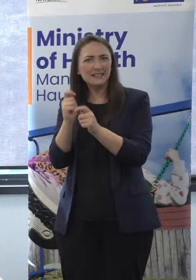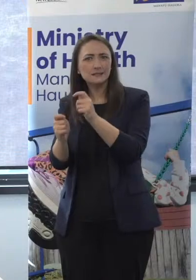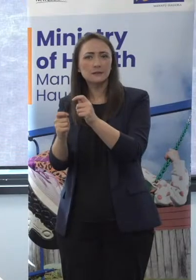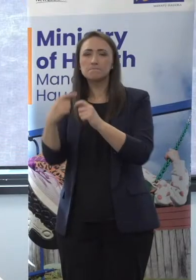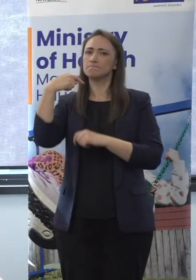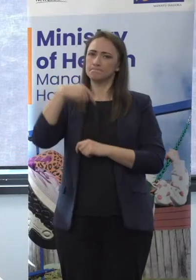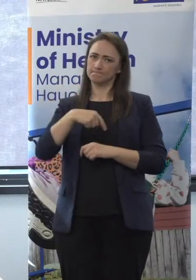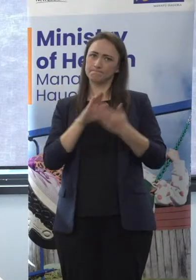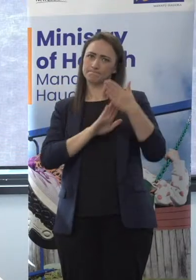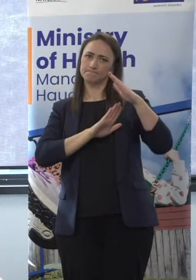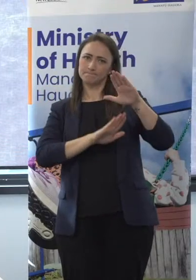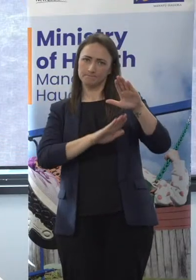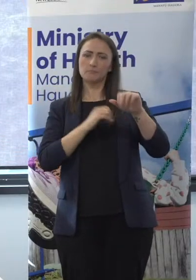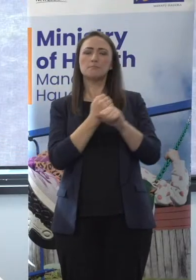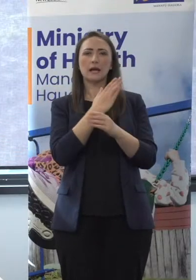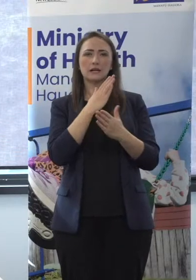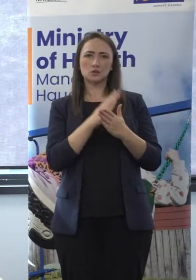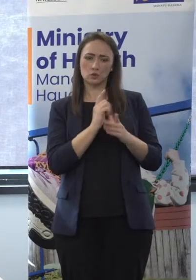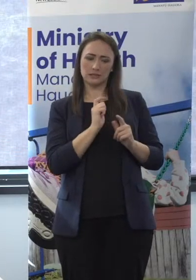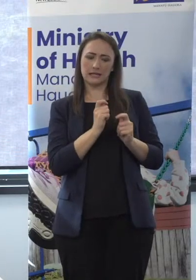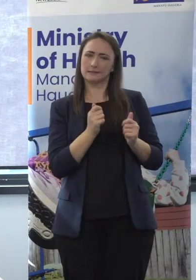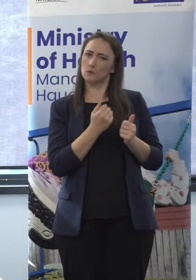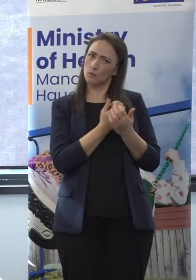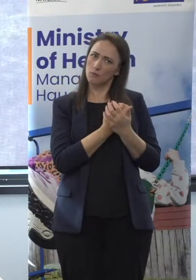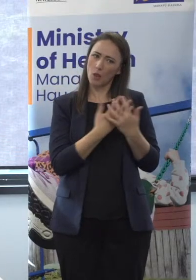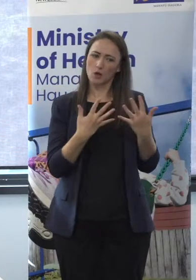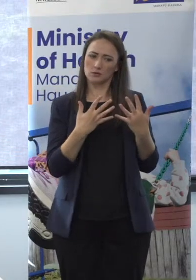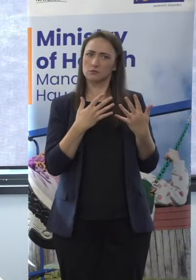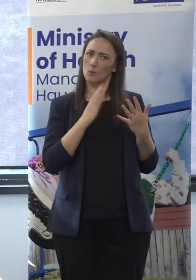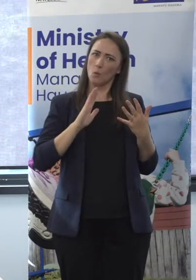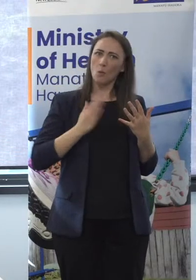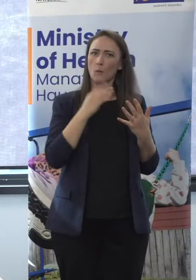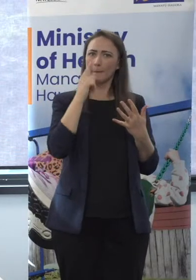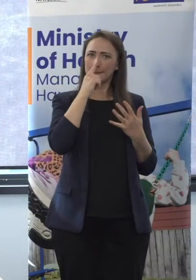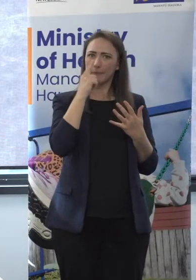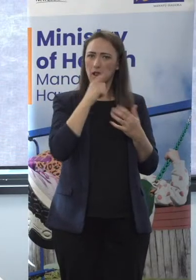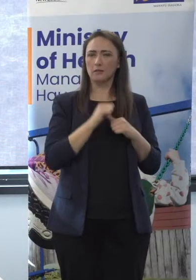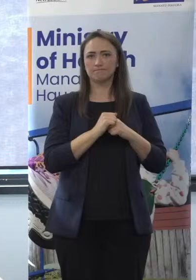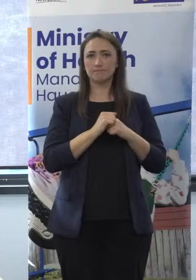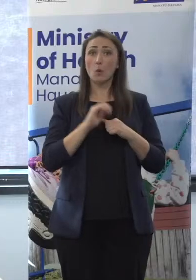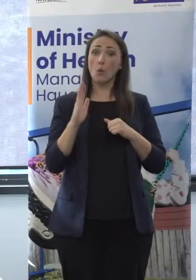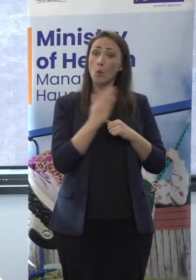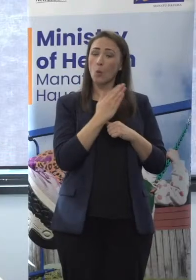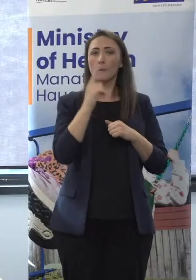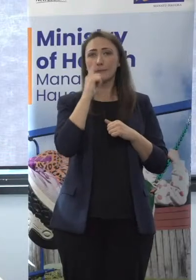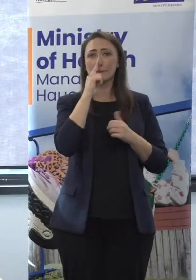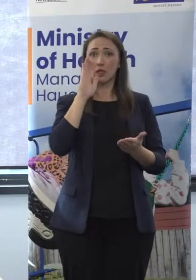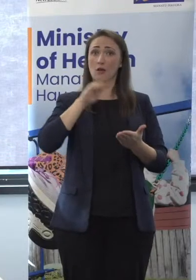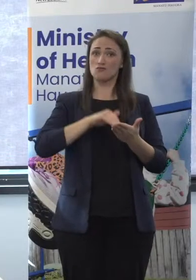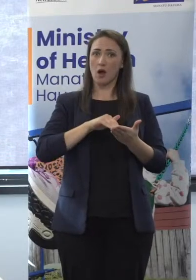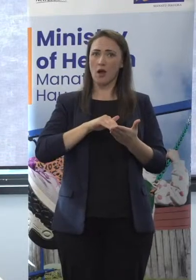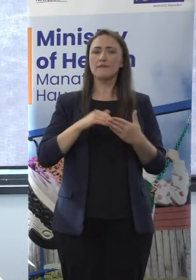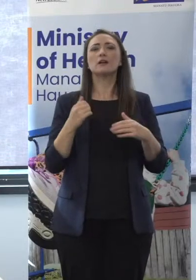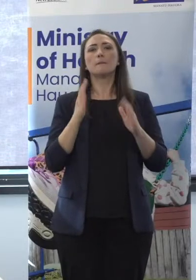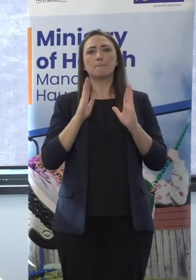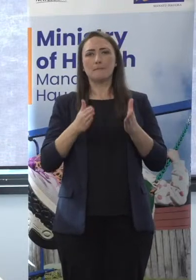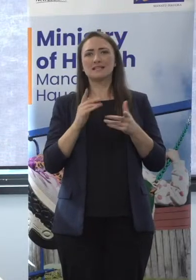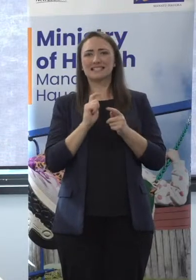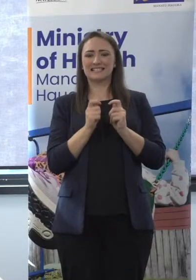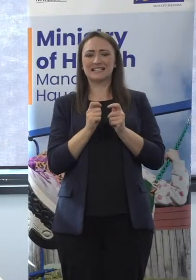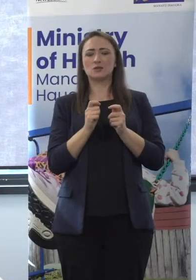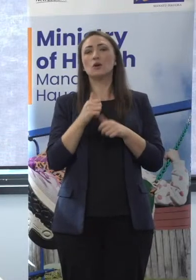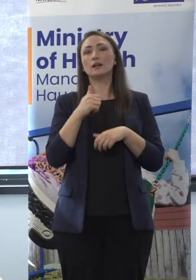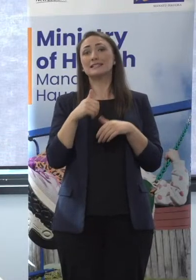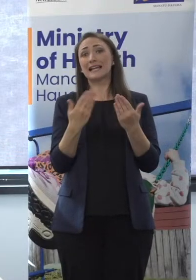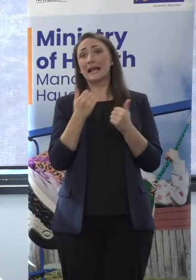high level of testing at our borders. People crossing our border are tested twice, on day 01 and 56